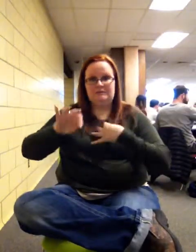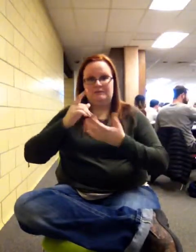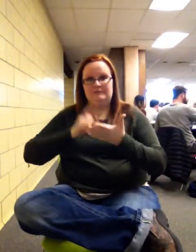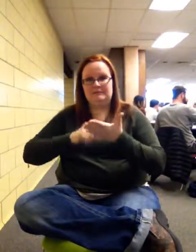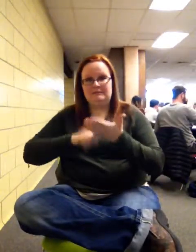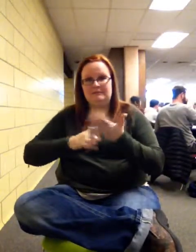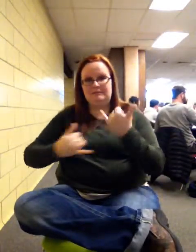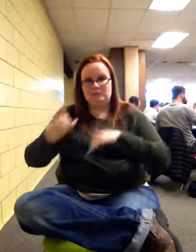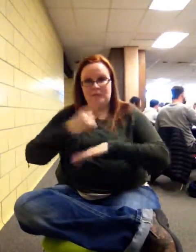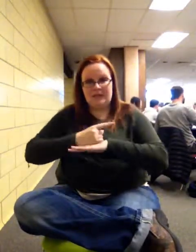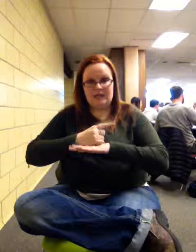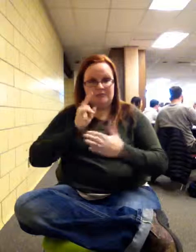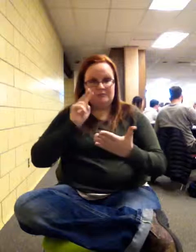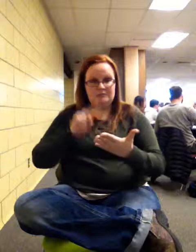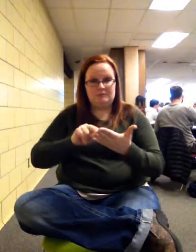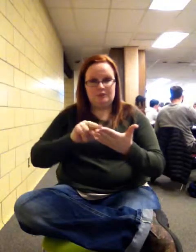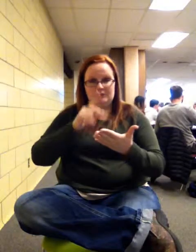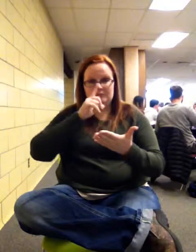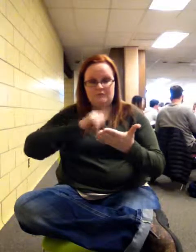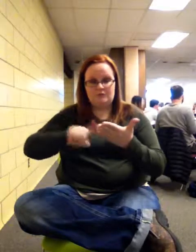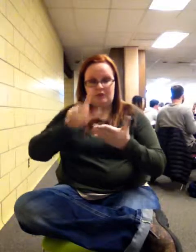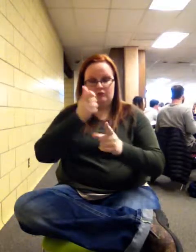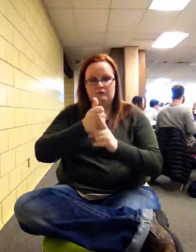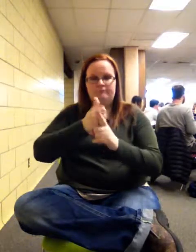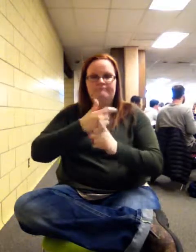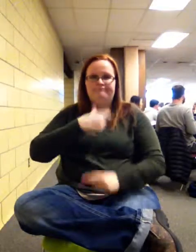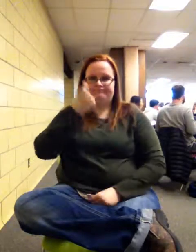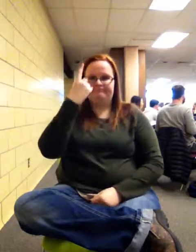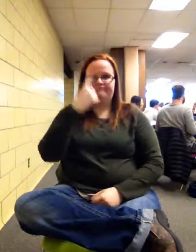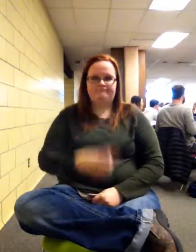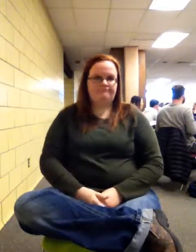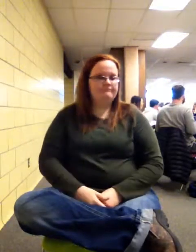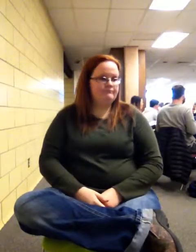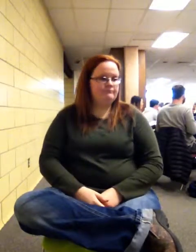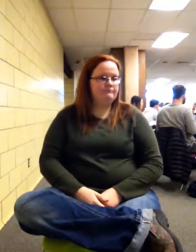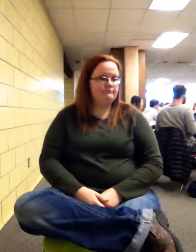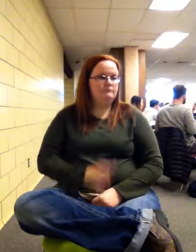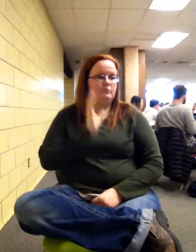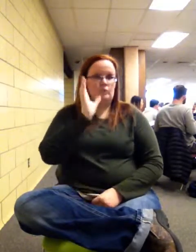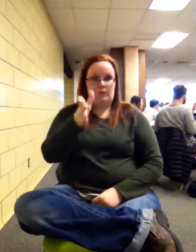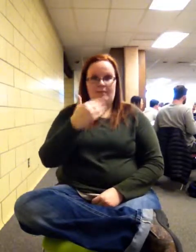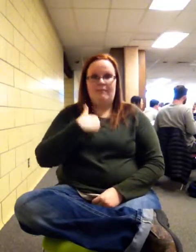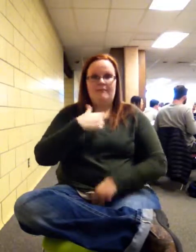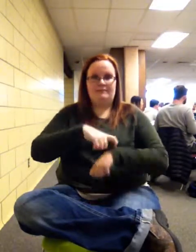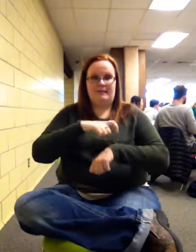today, so you can kind of double check yourself. I understand. We would have time on Tuesday if you'd rather postpone it.